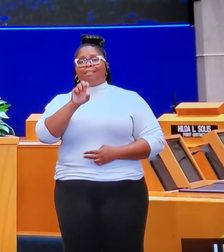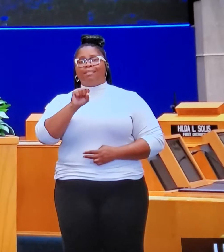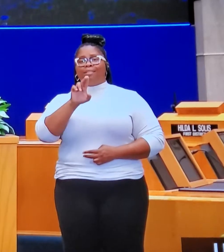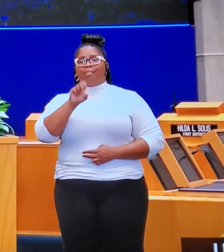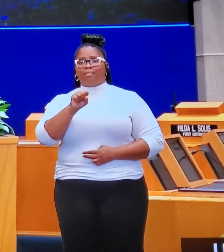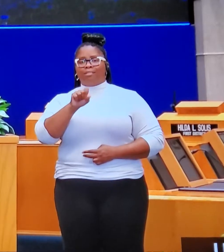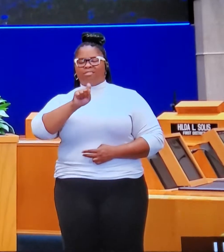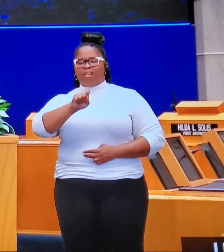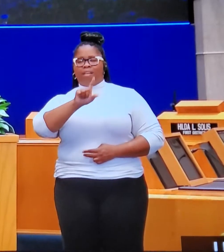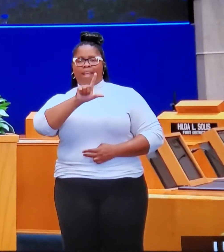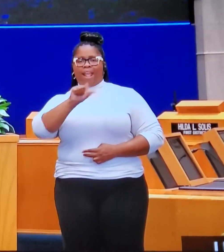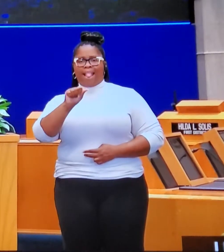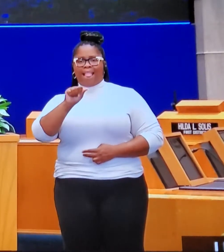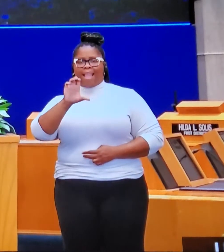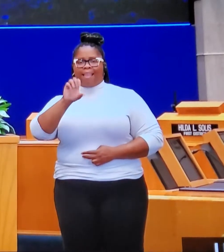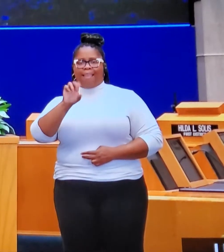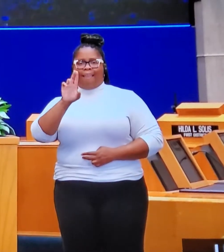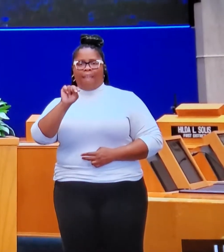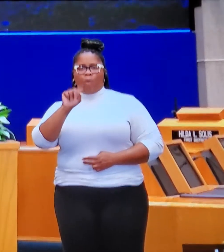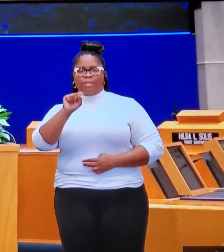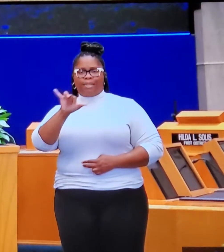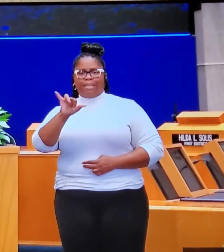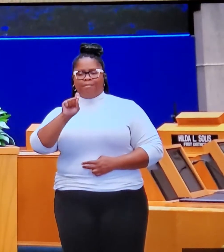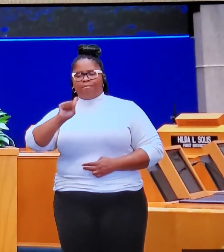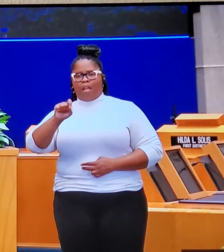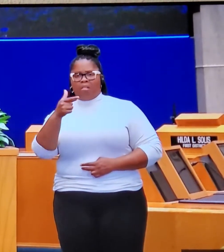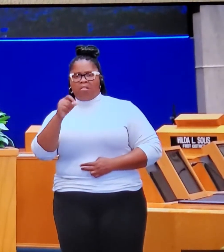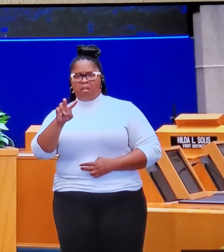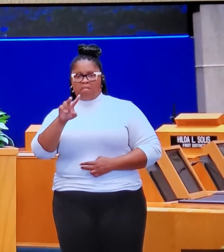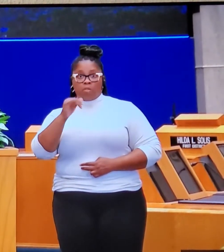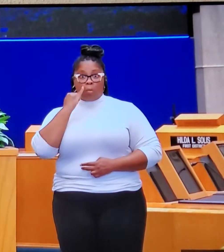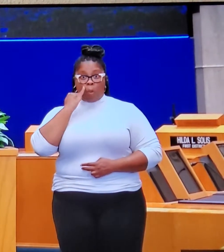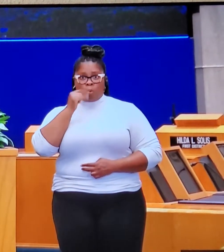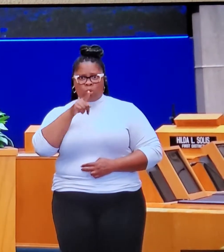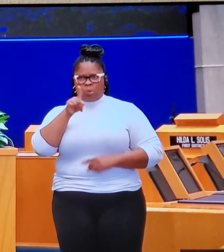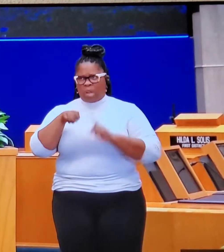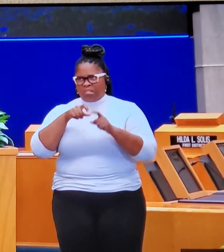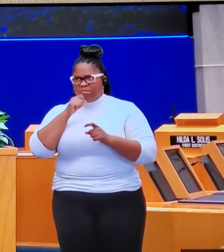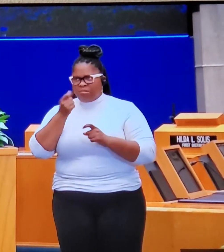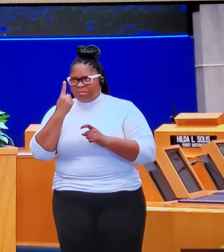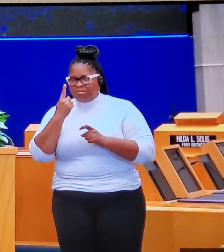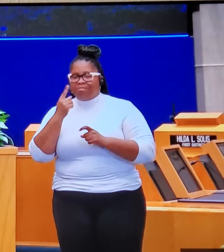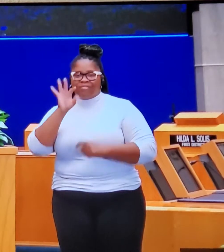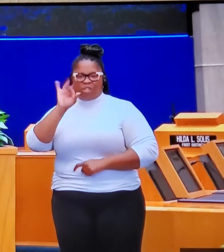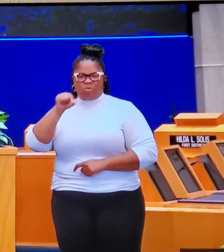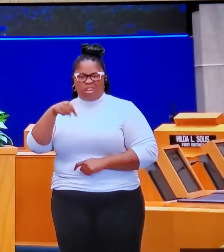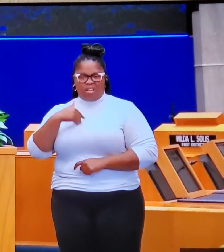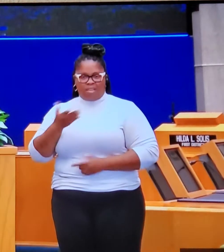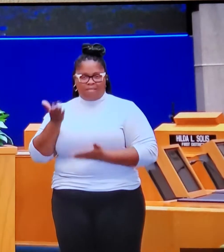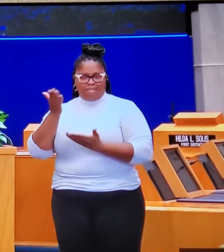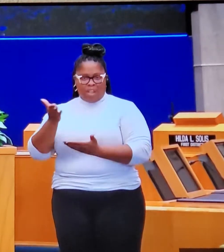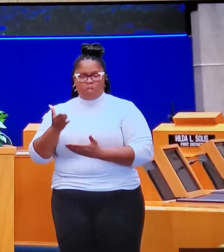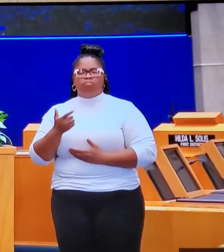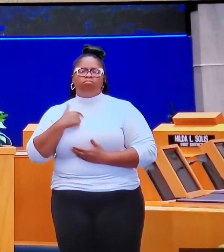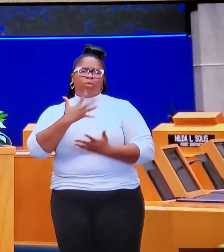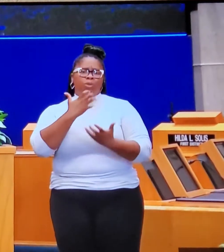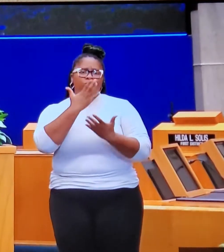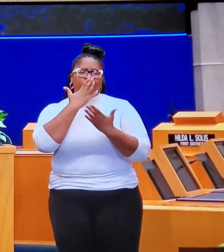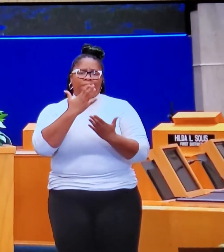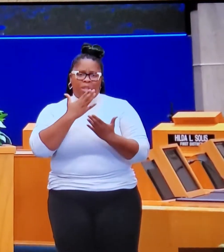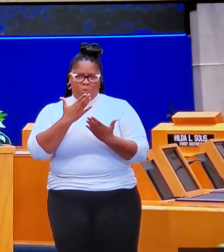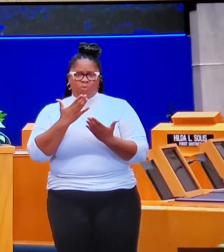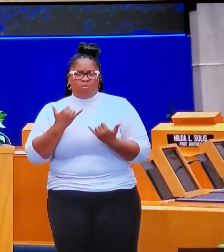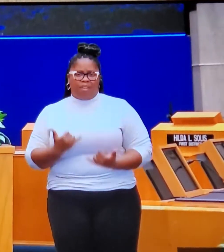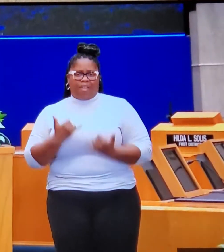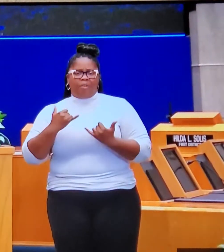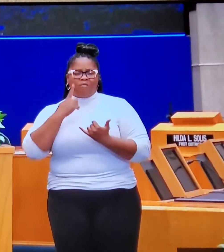census.lacounty.gov for answers to frequently asked questions. I want to thank you in advance for participating in the census and supporting the needs of